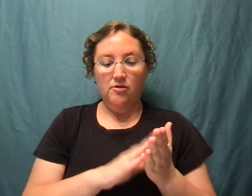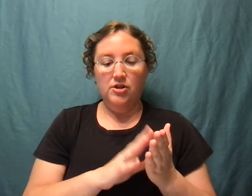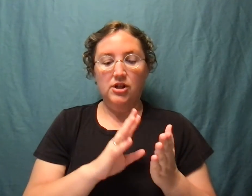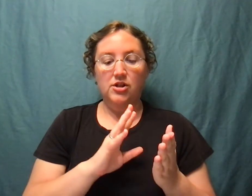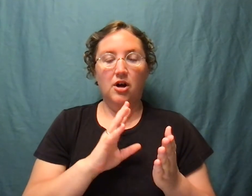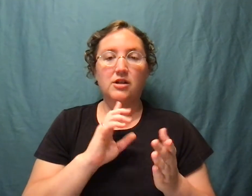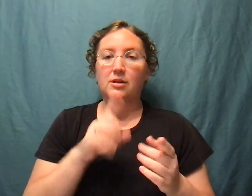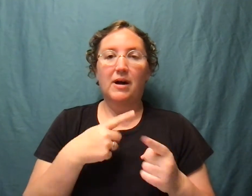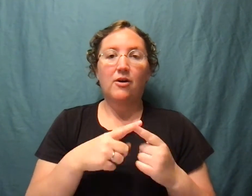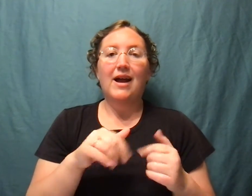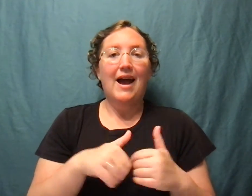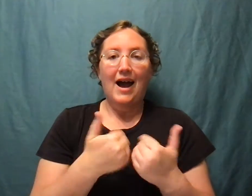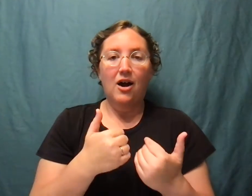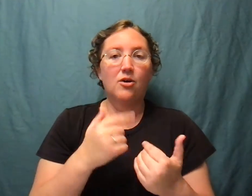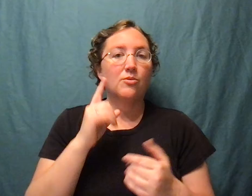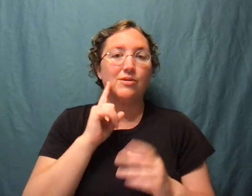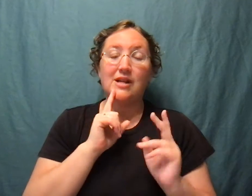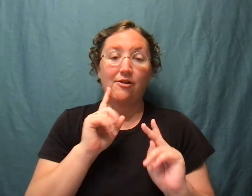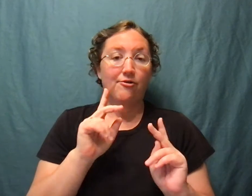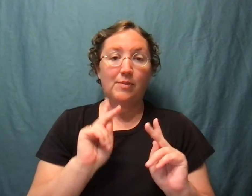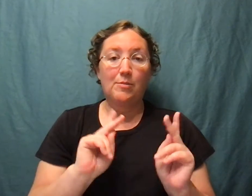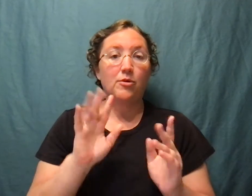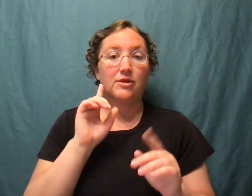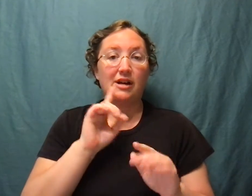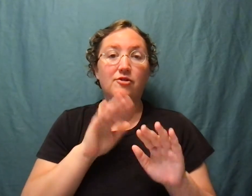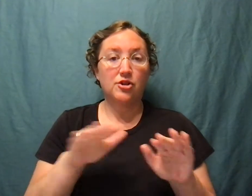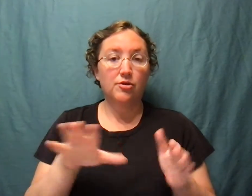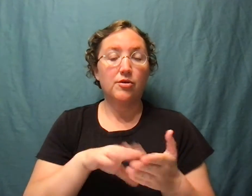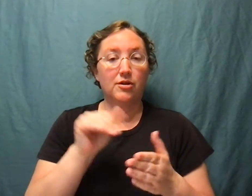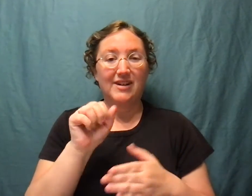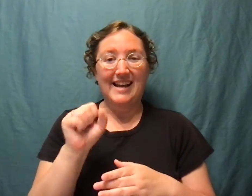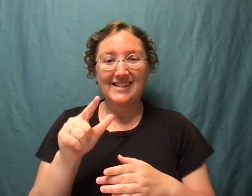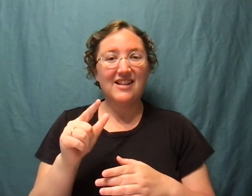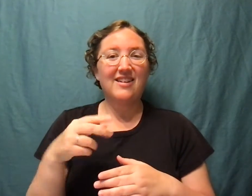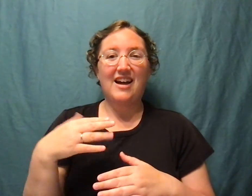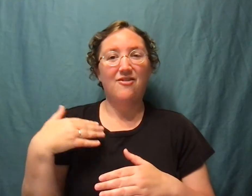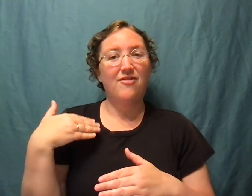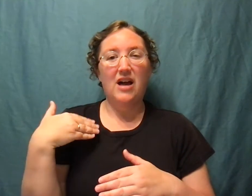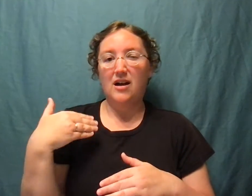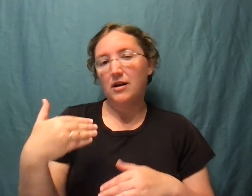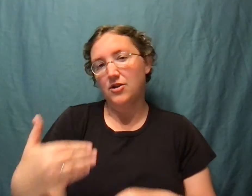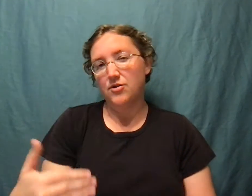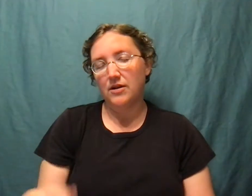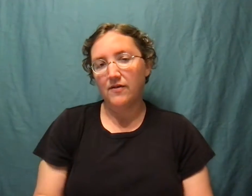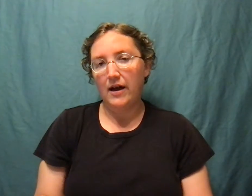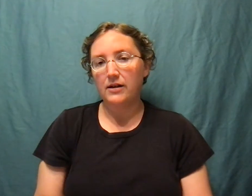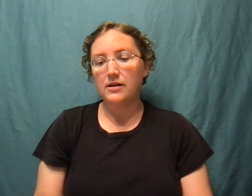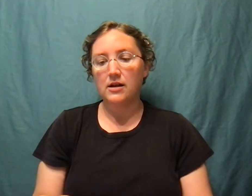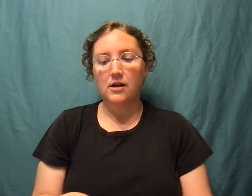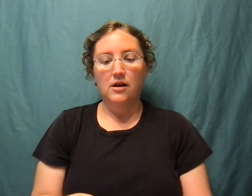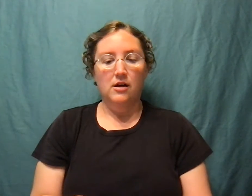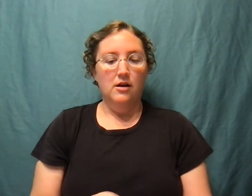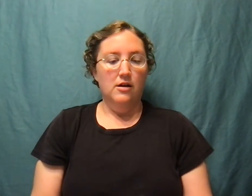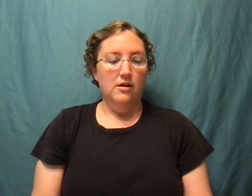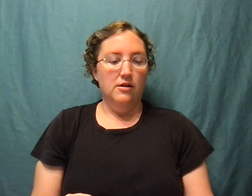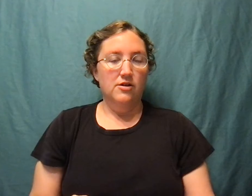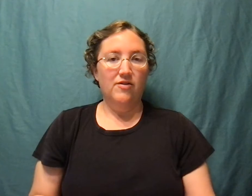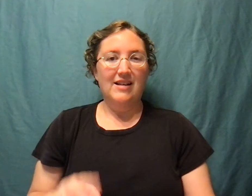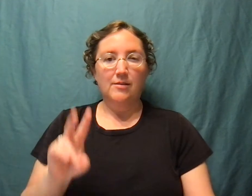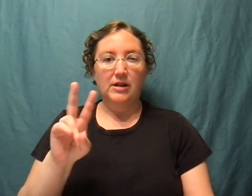just talks about how deaf people, deaf children learn ASL and kind of the history of that. So that's something to